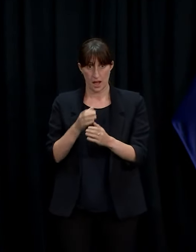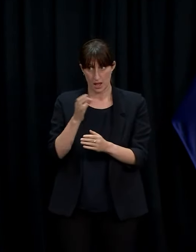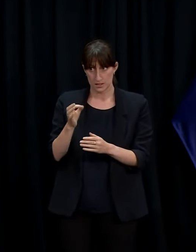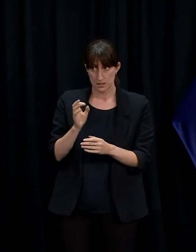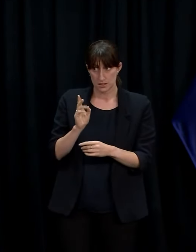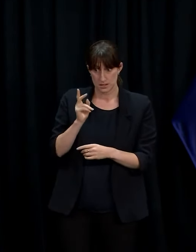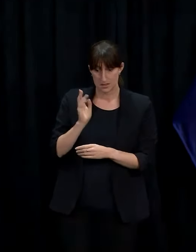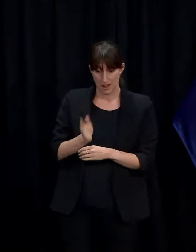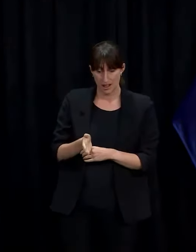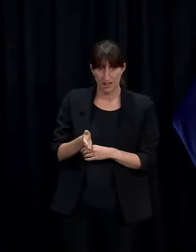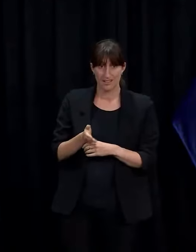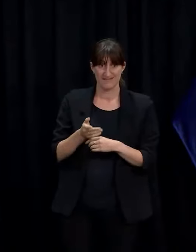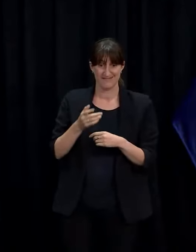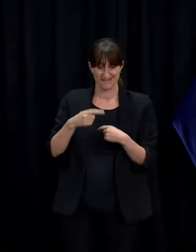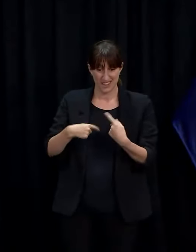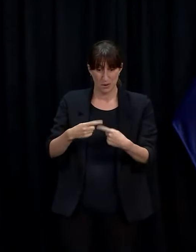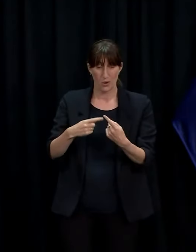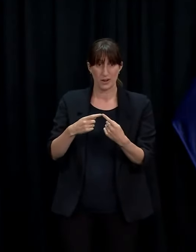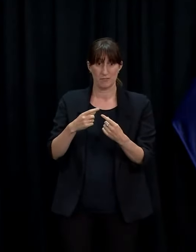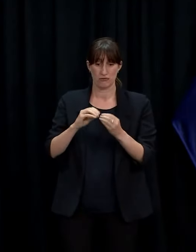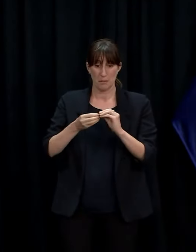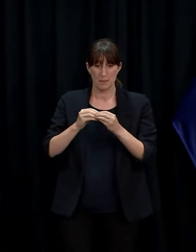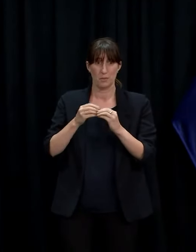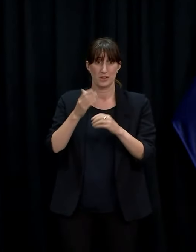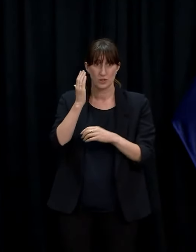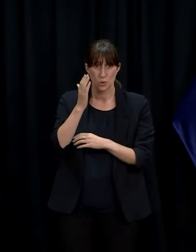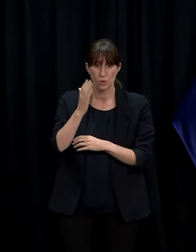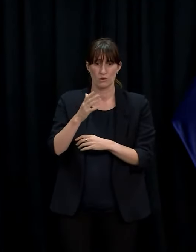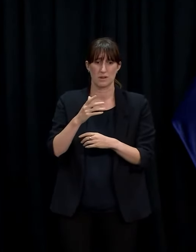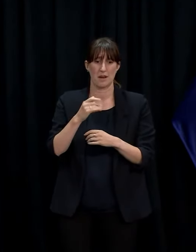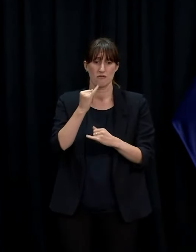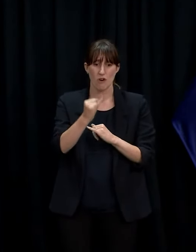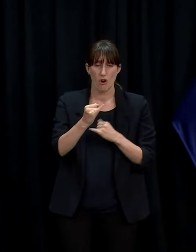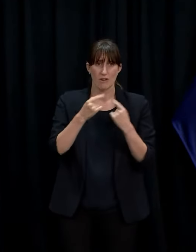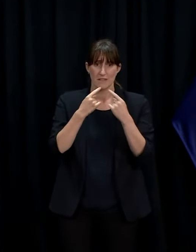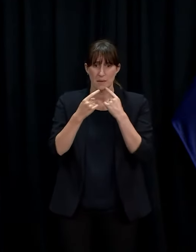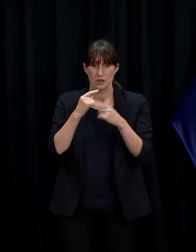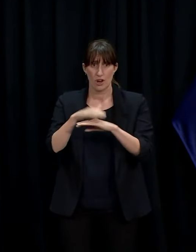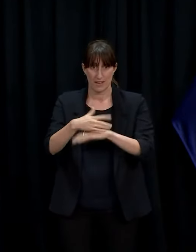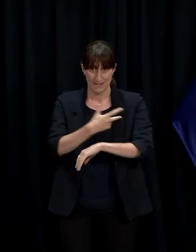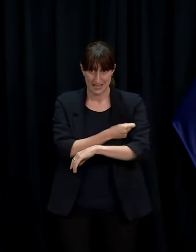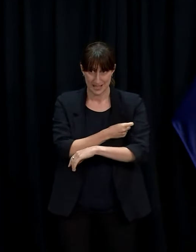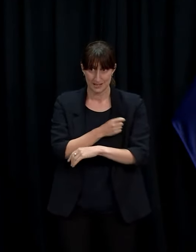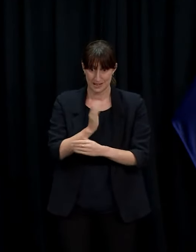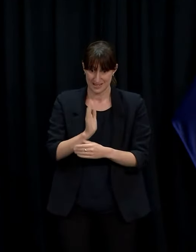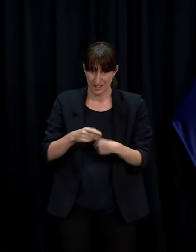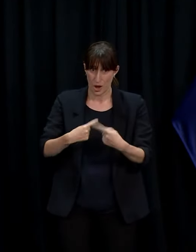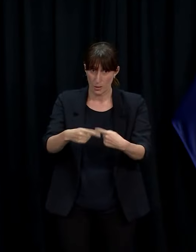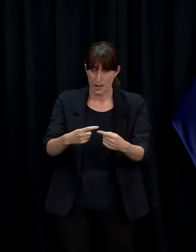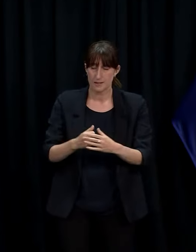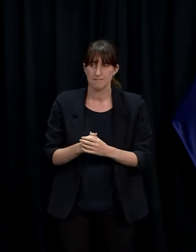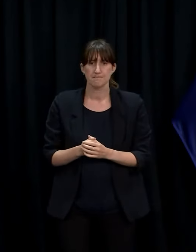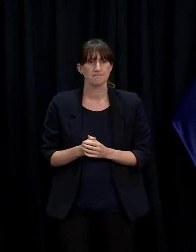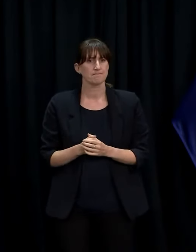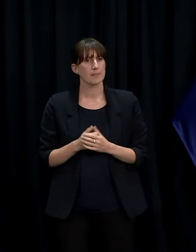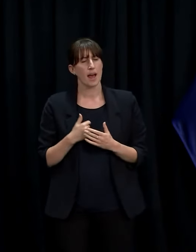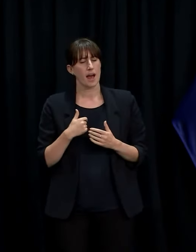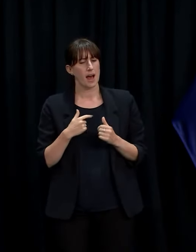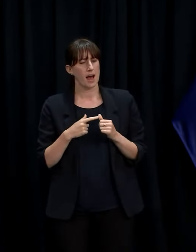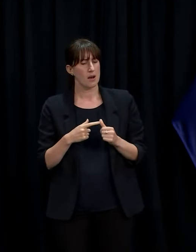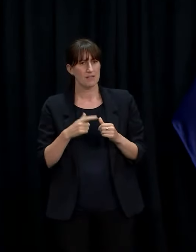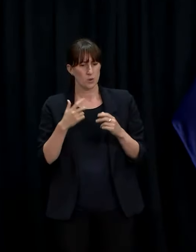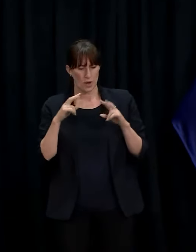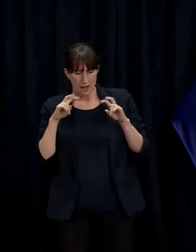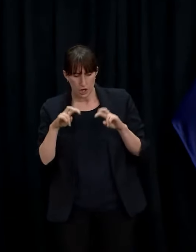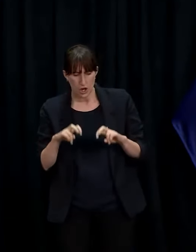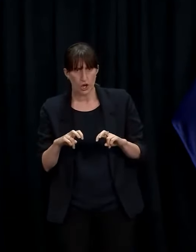feeling particularly targeted by that misinformation, disinformation? Look, I'd have to look at that. I haven't had reports of that recently. That's not to say it's